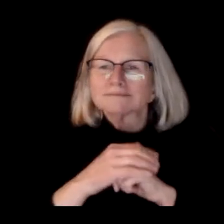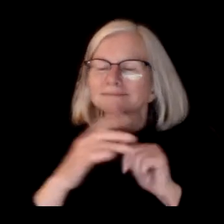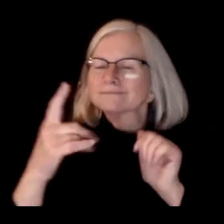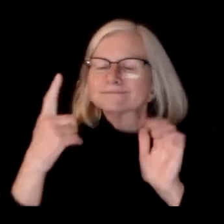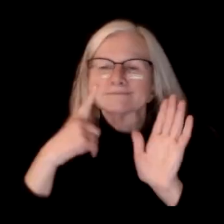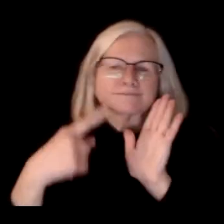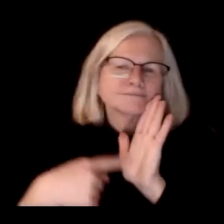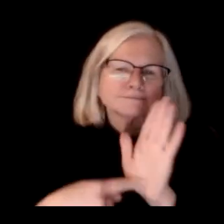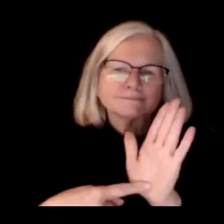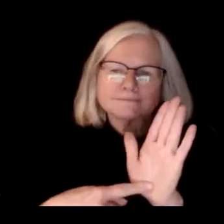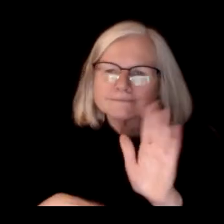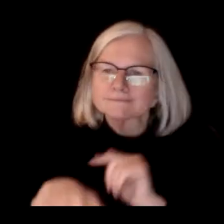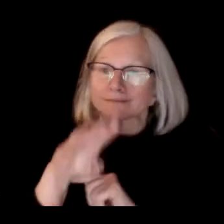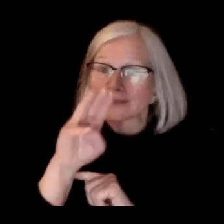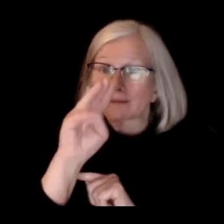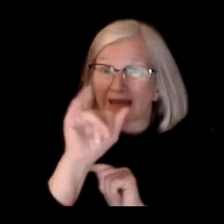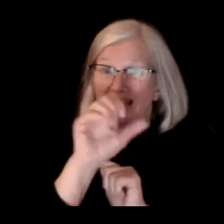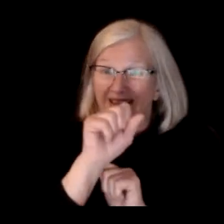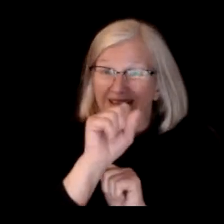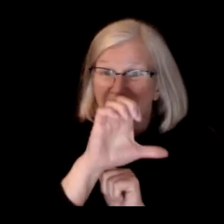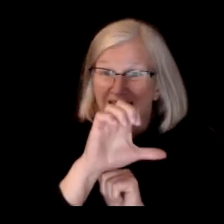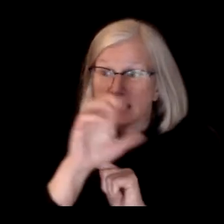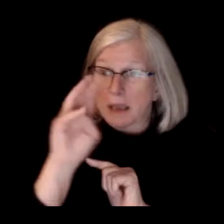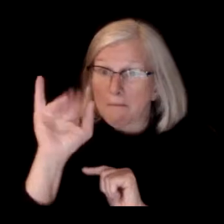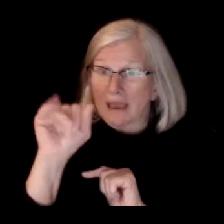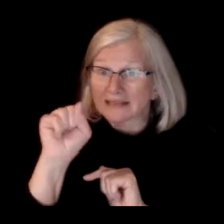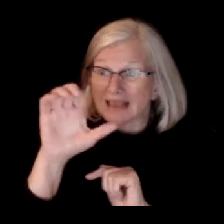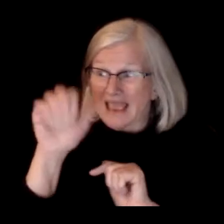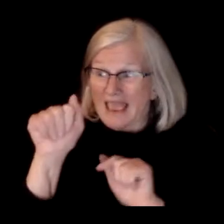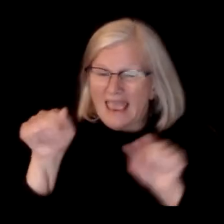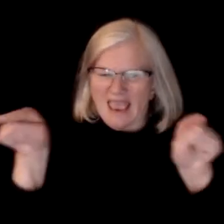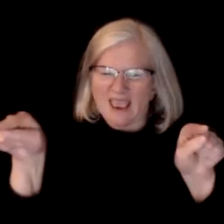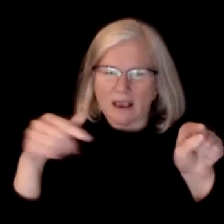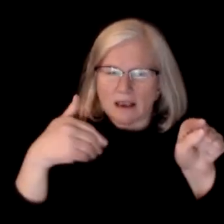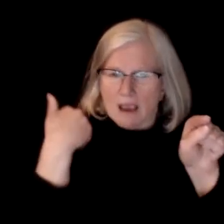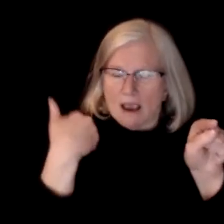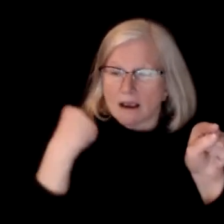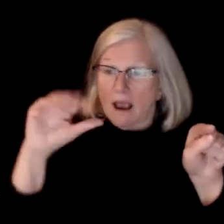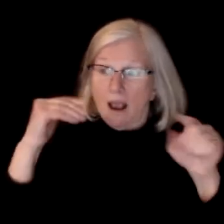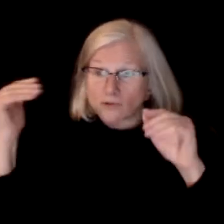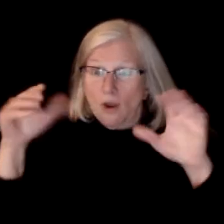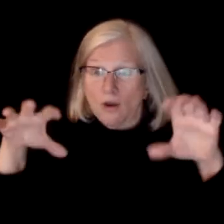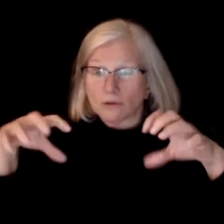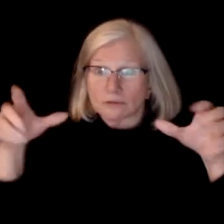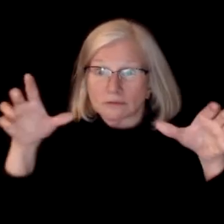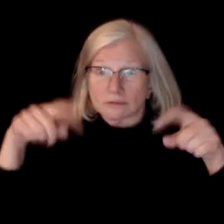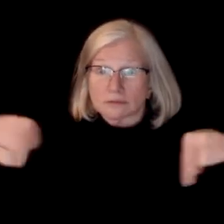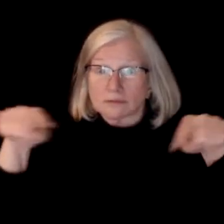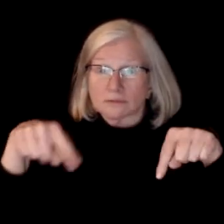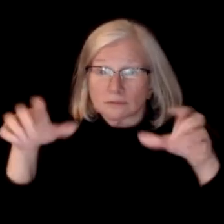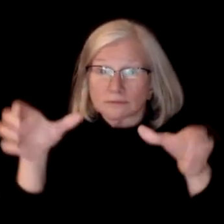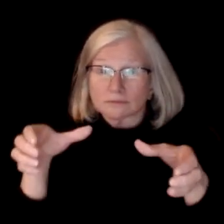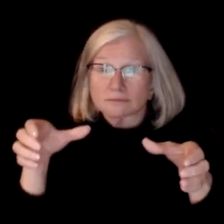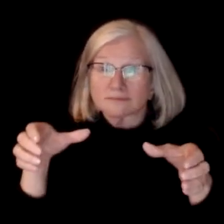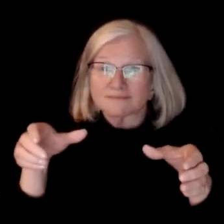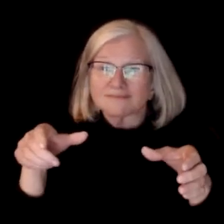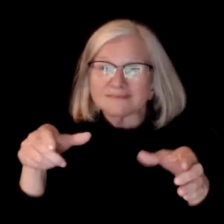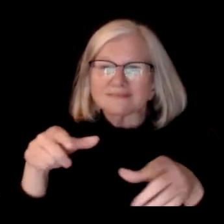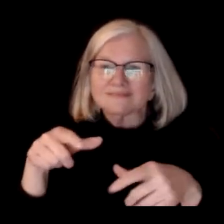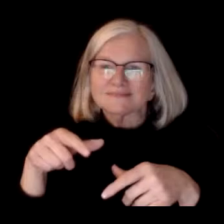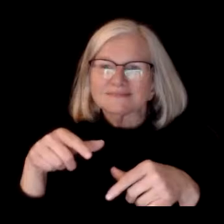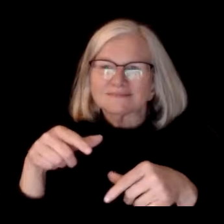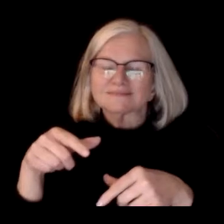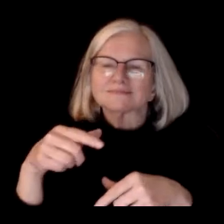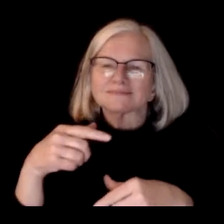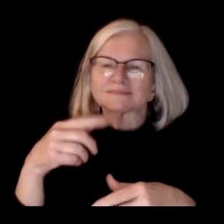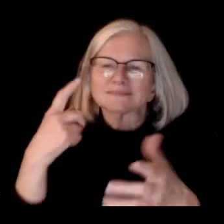5 cases of MIS-A in Minnesota. Because this is a more rare condition, we